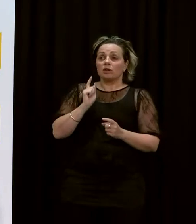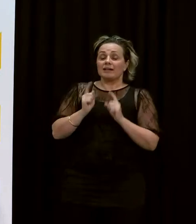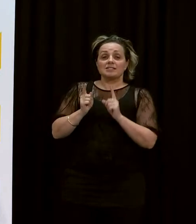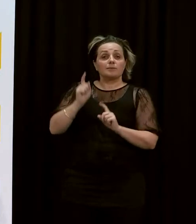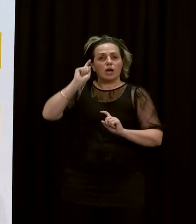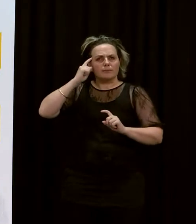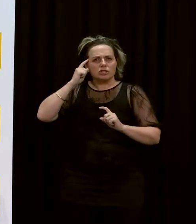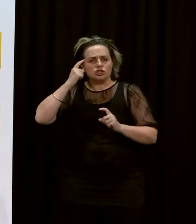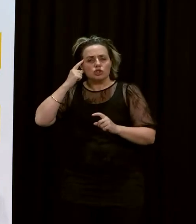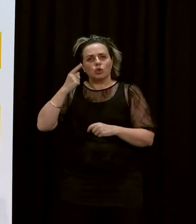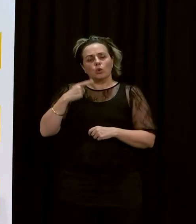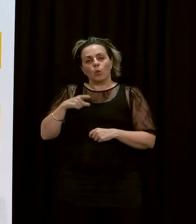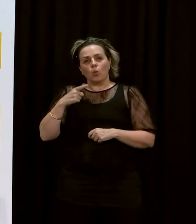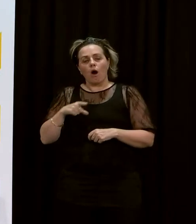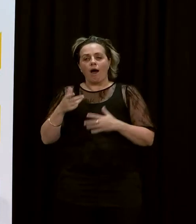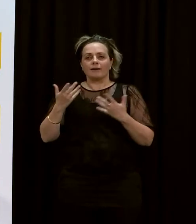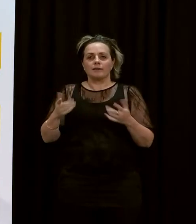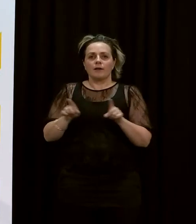on